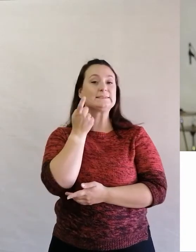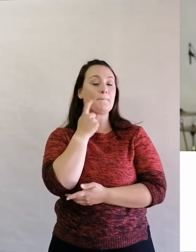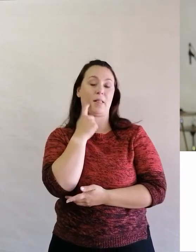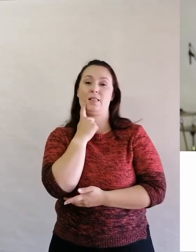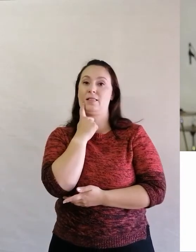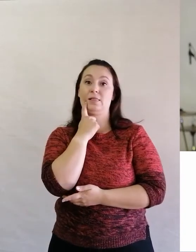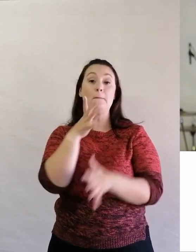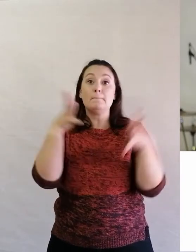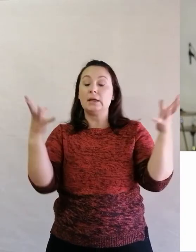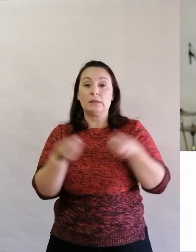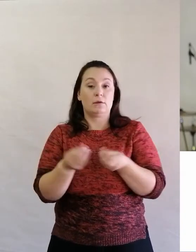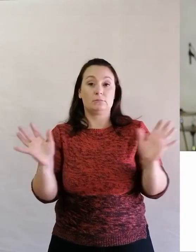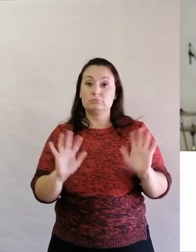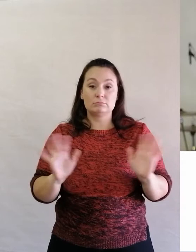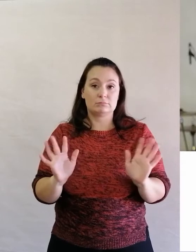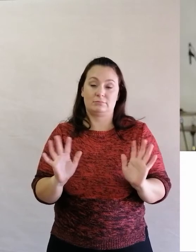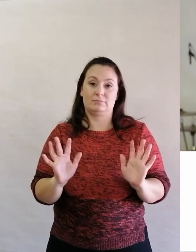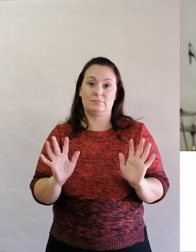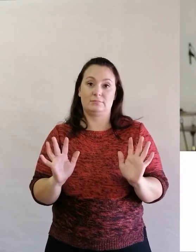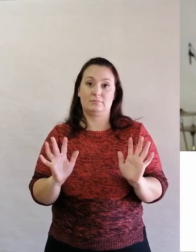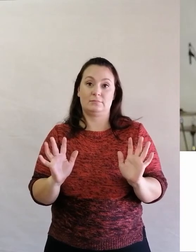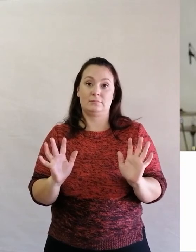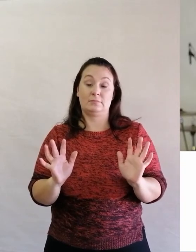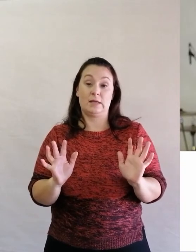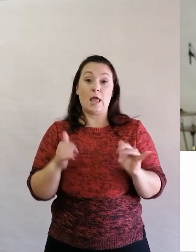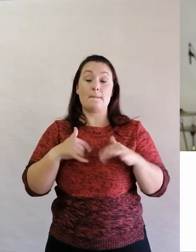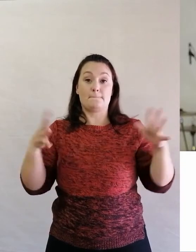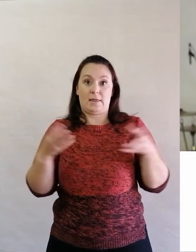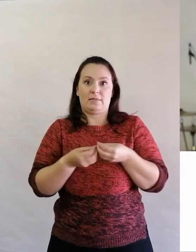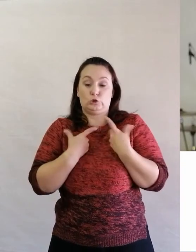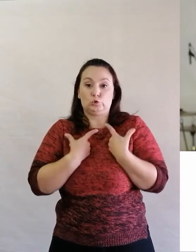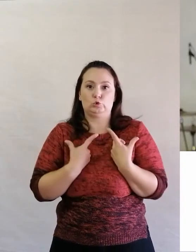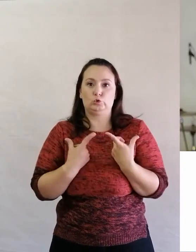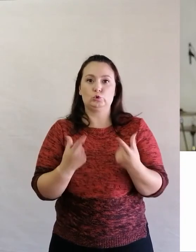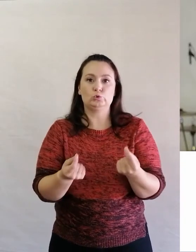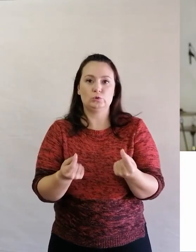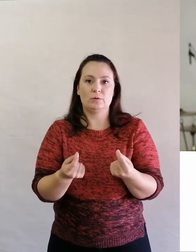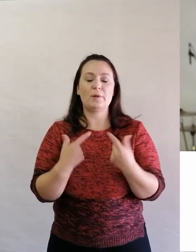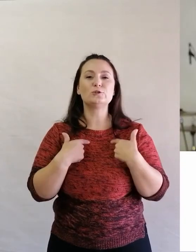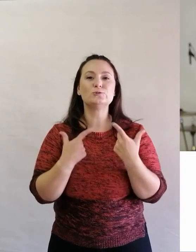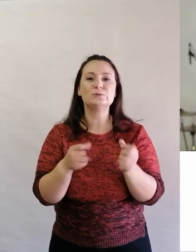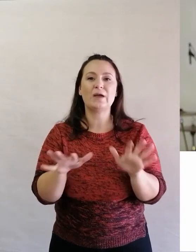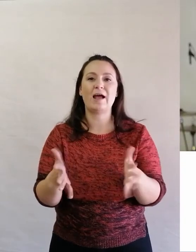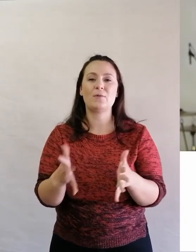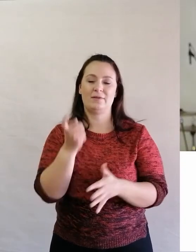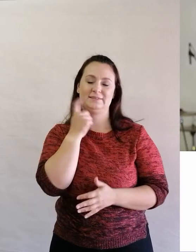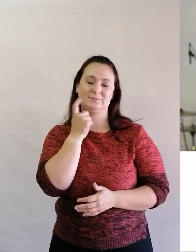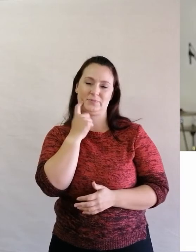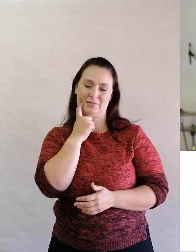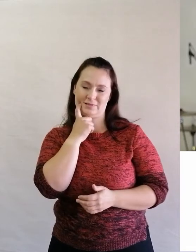It's not a big deal. It really isn't. It's a big deal to do it. But the actual way of doing it, it's going to cost you